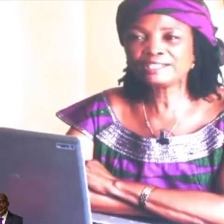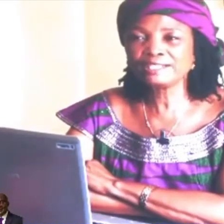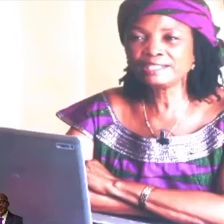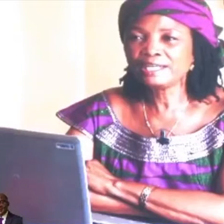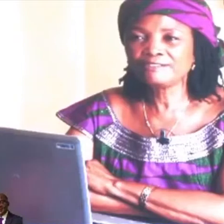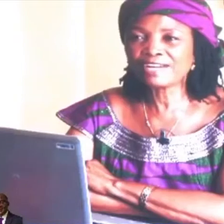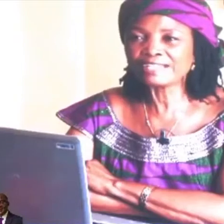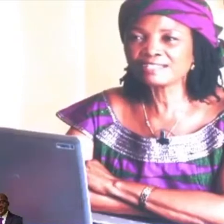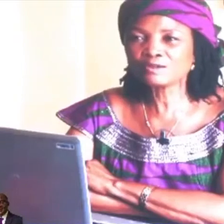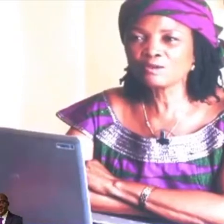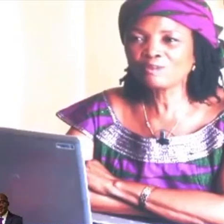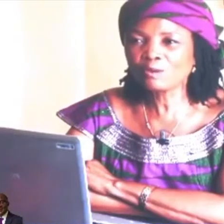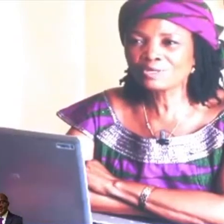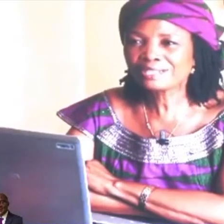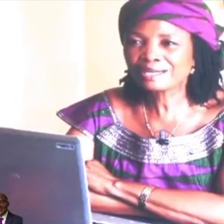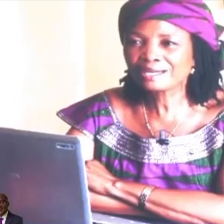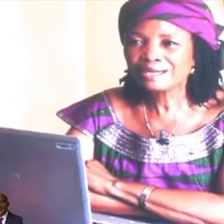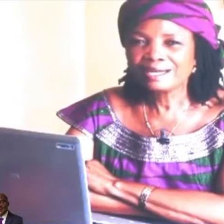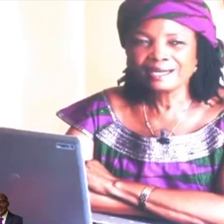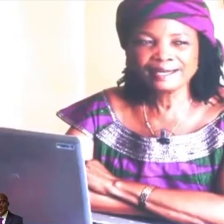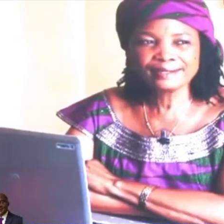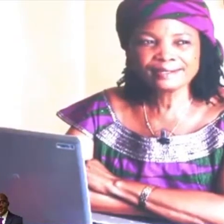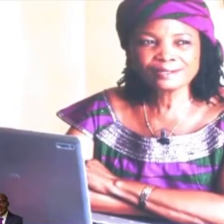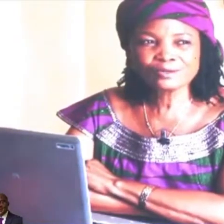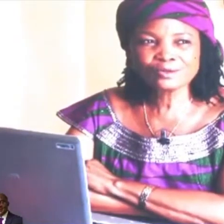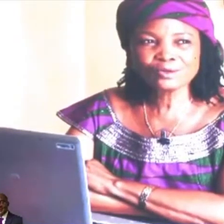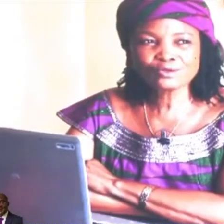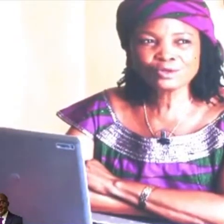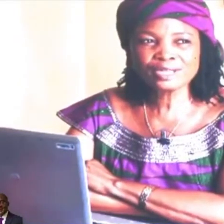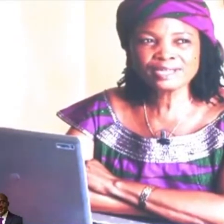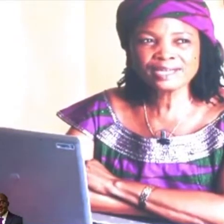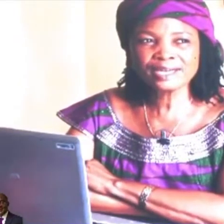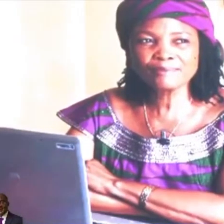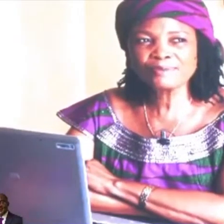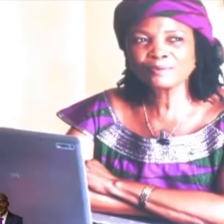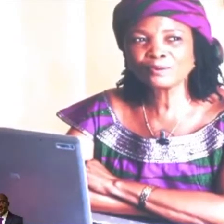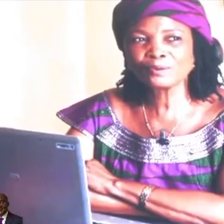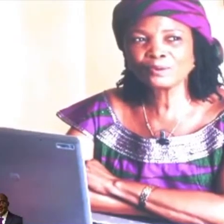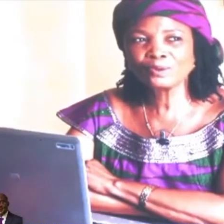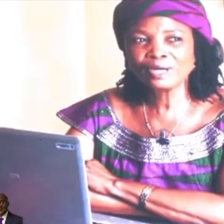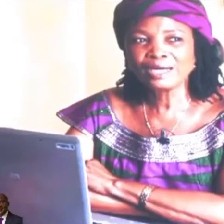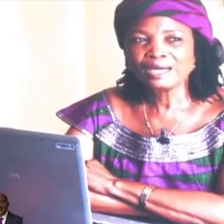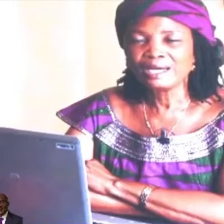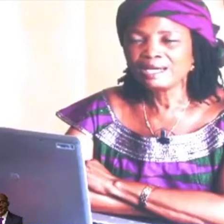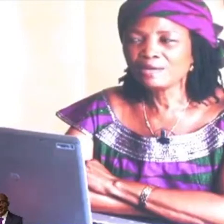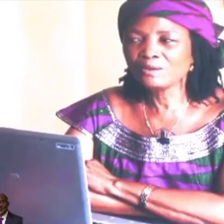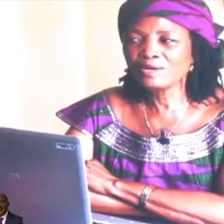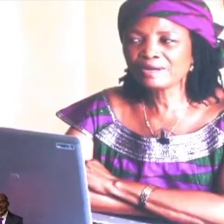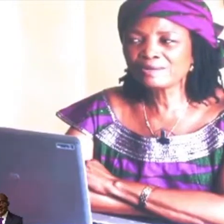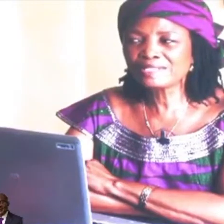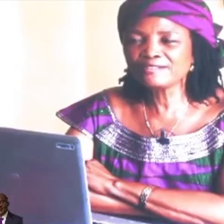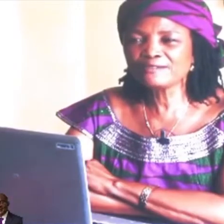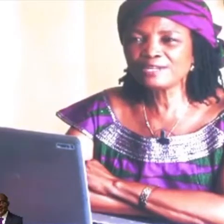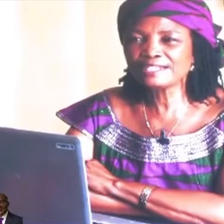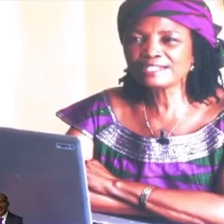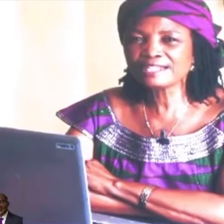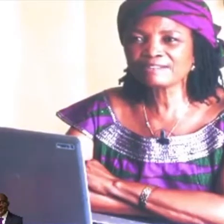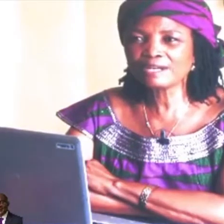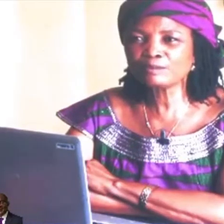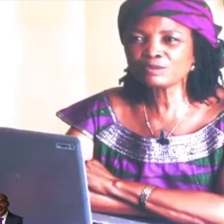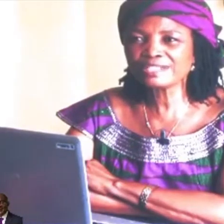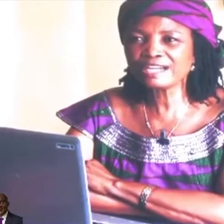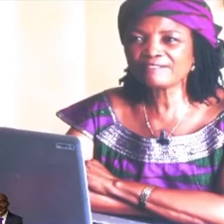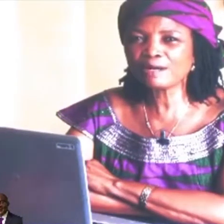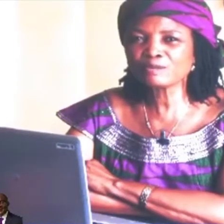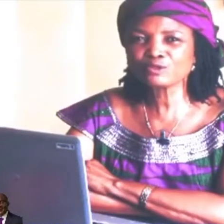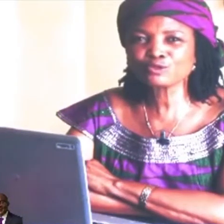actually fighting over water. And you don't also hear people going around saying Fulanis have come to